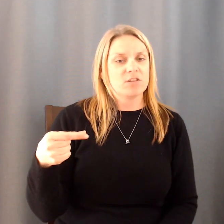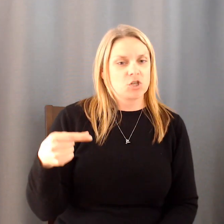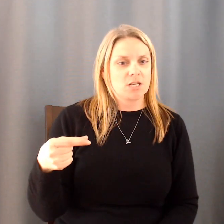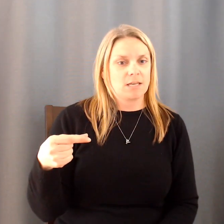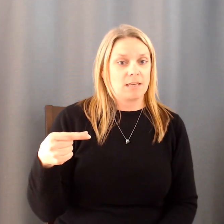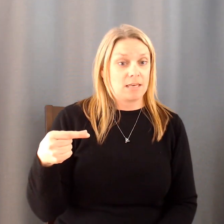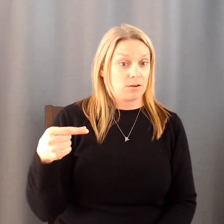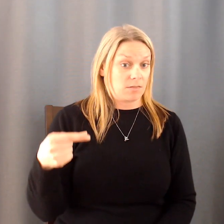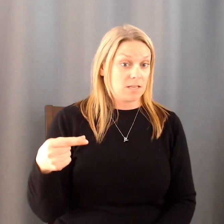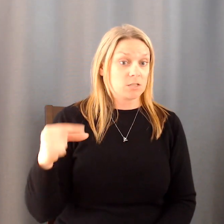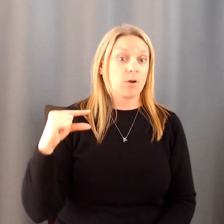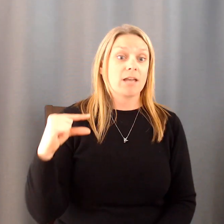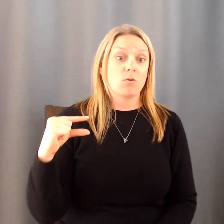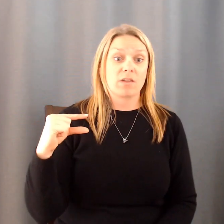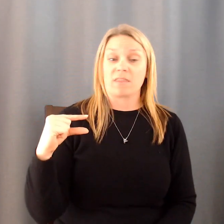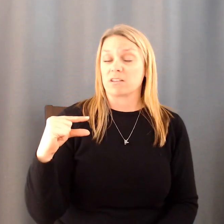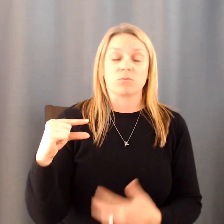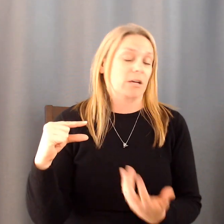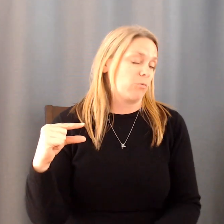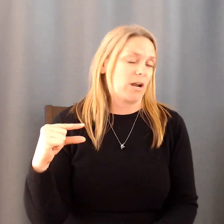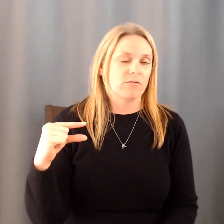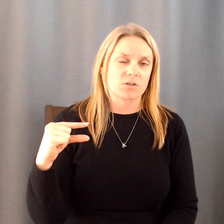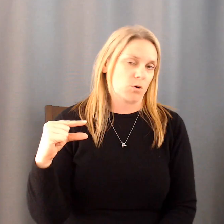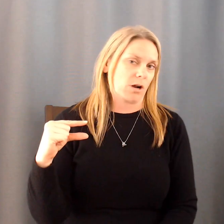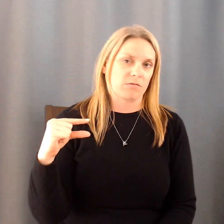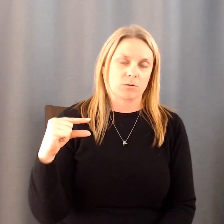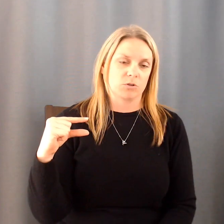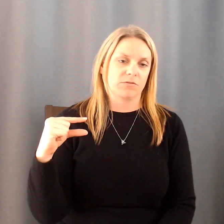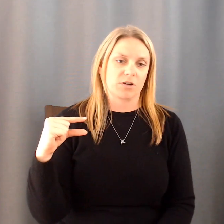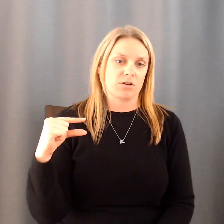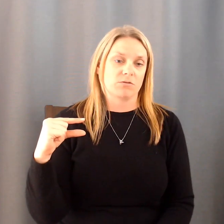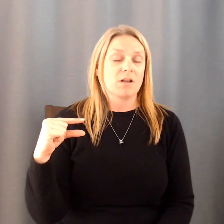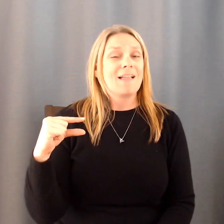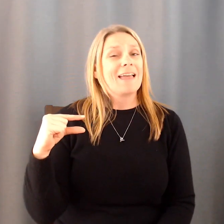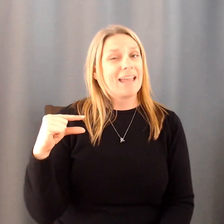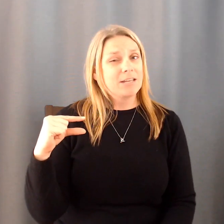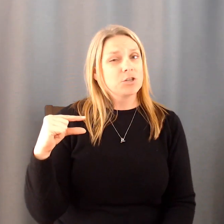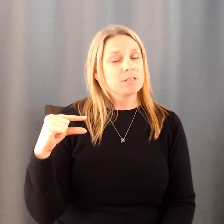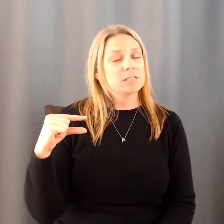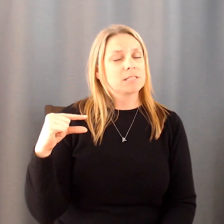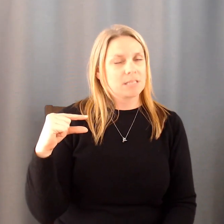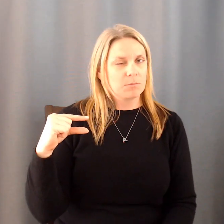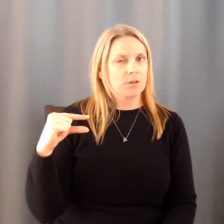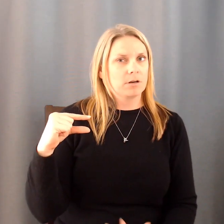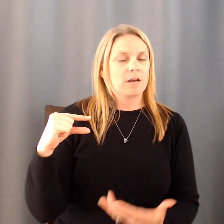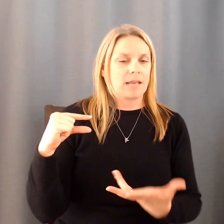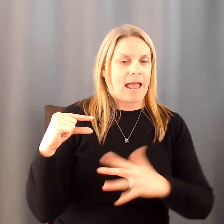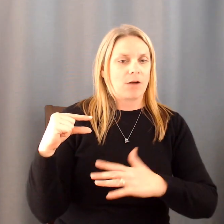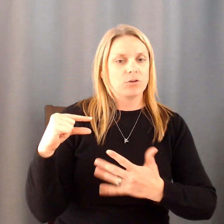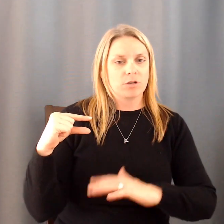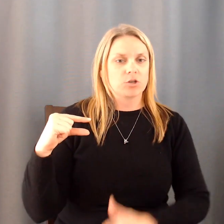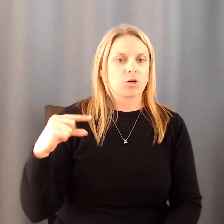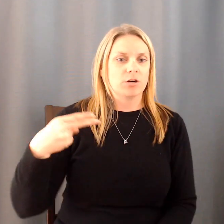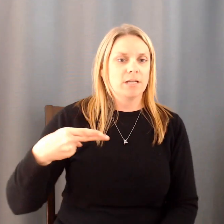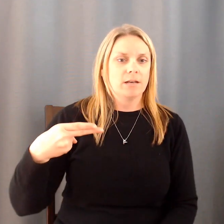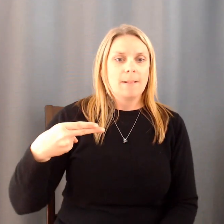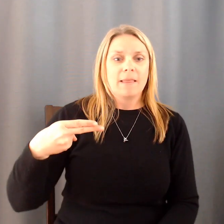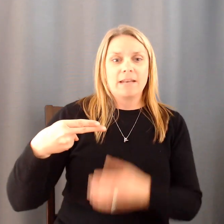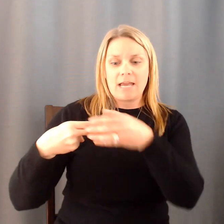G either this way or this way, whatever is more comfortable for you. H is similar in how you can turn it. And H